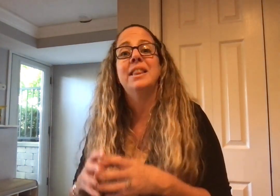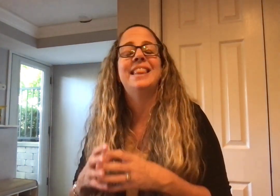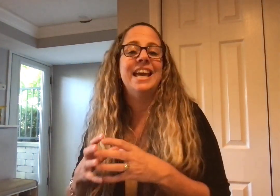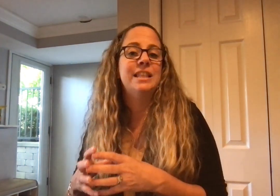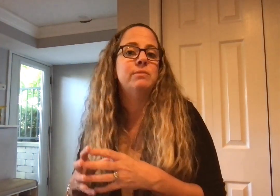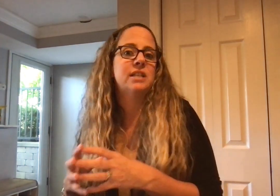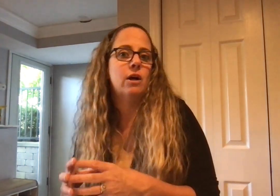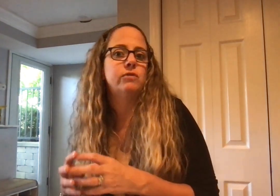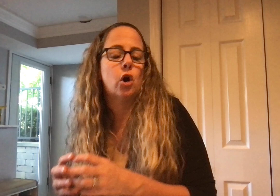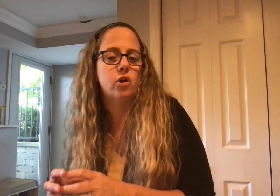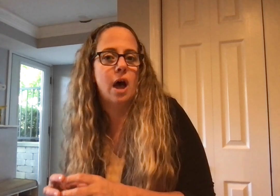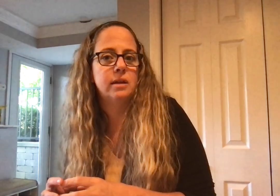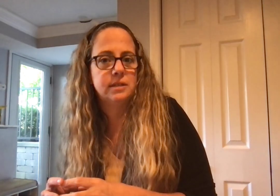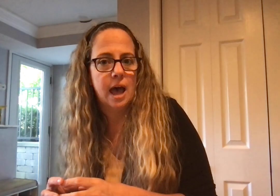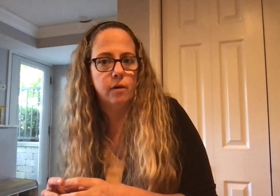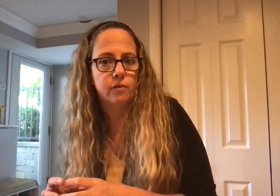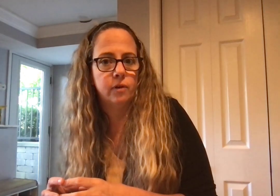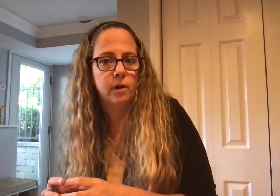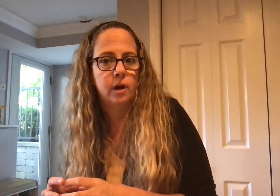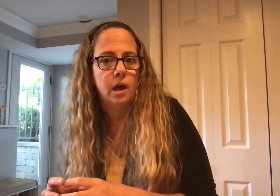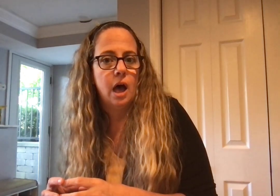they themselves are not deaf.